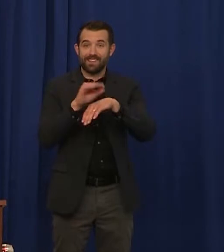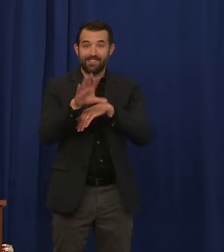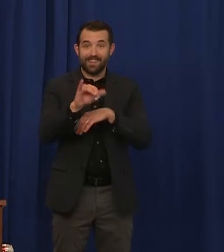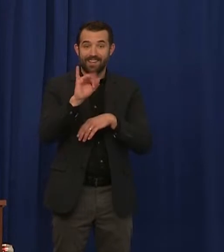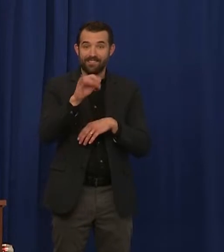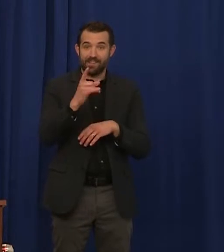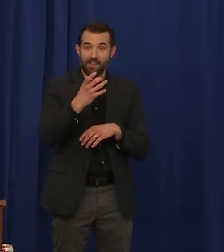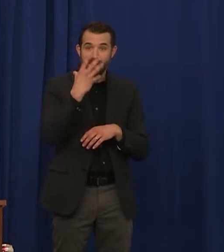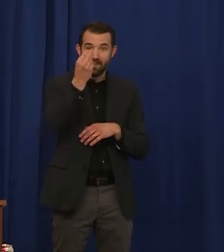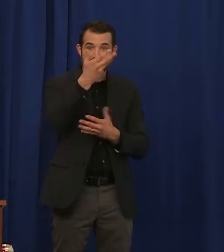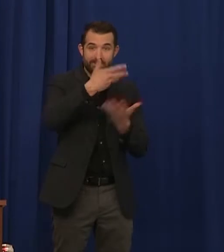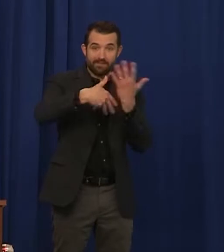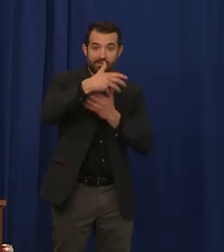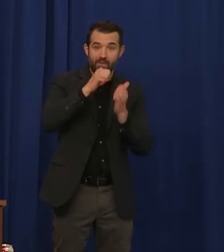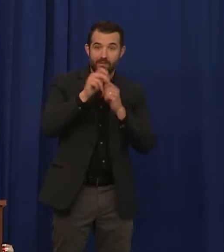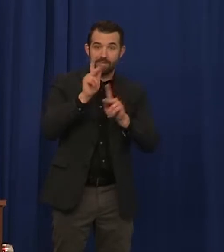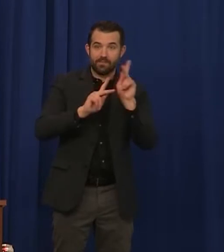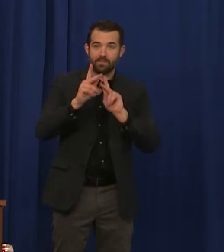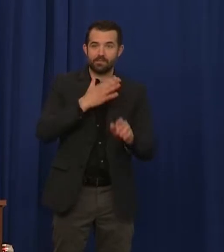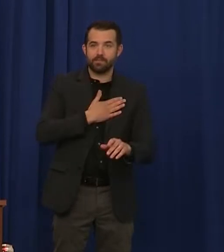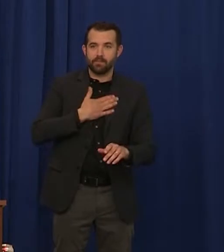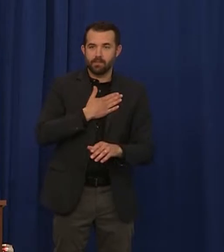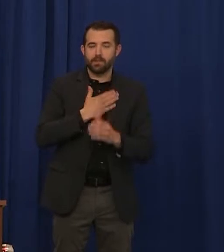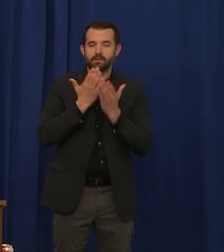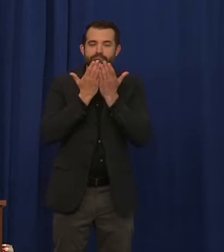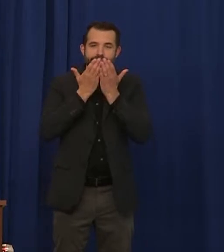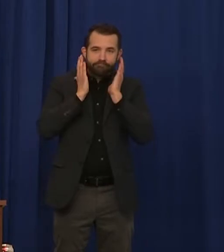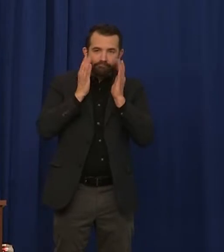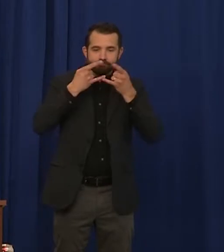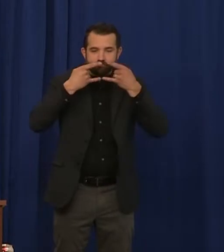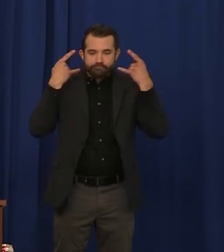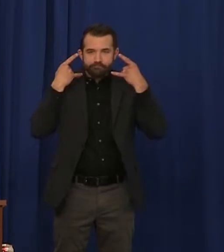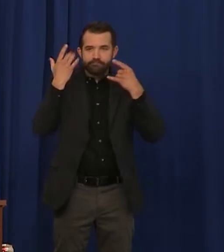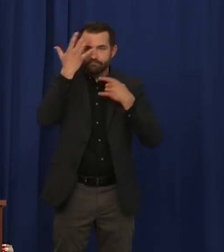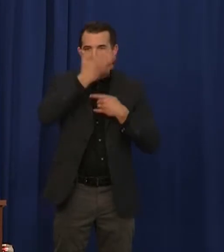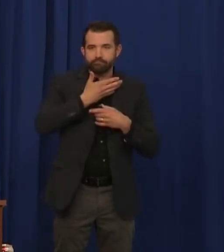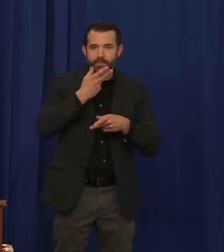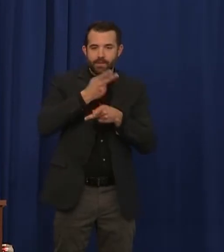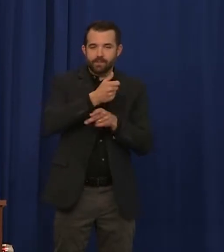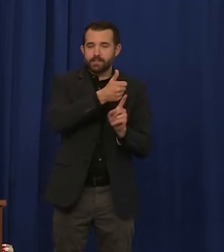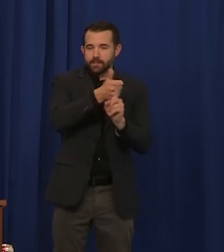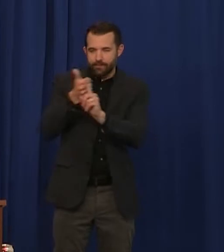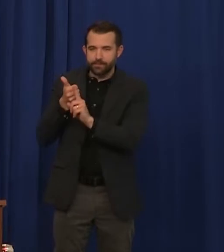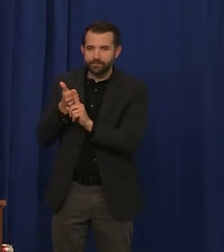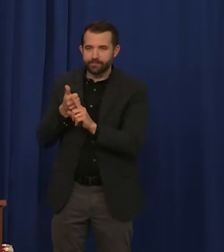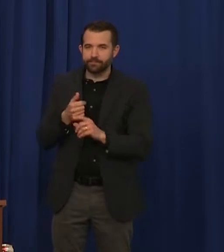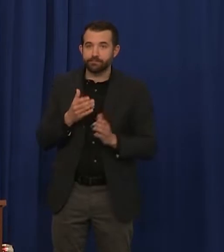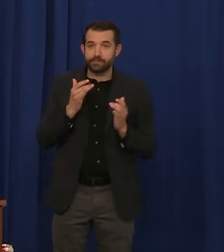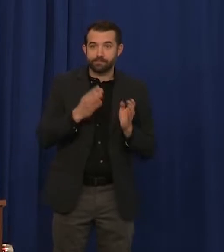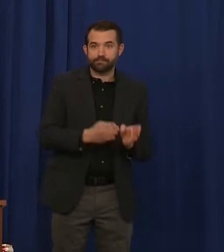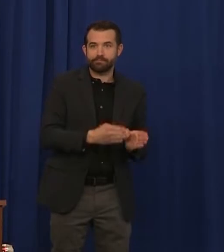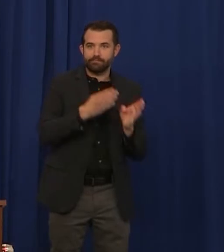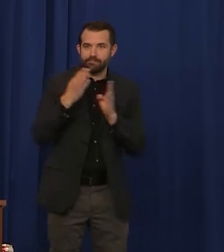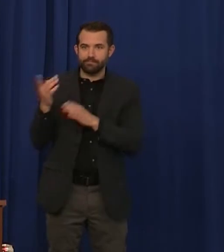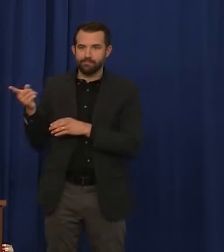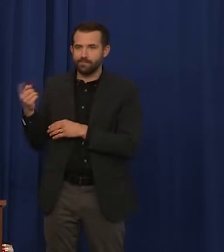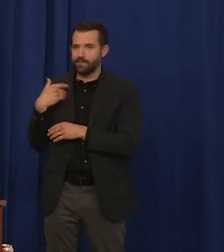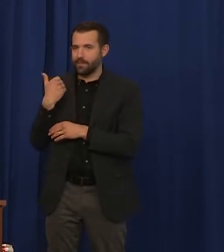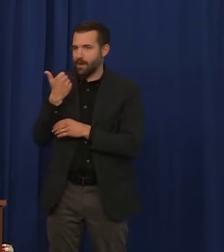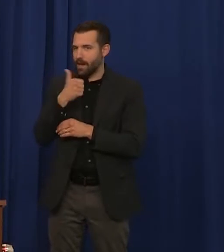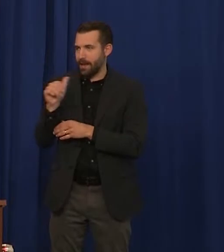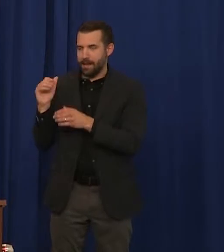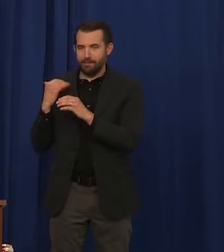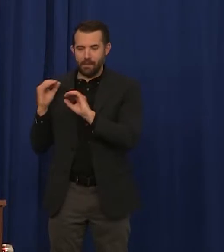wear a face covering and make sure you take care of yourself and stay safe. And I don't know that I have anything to add to that, but thank you.